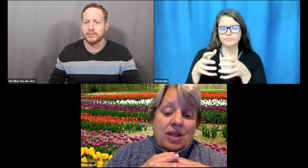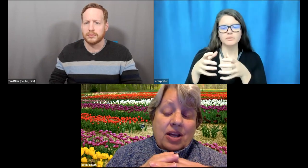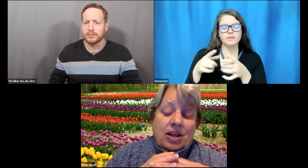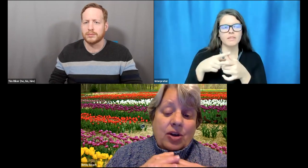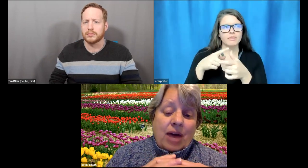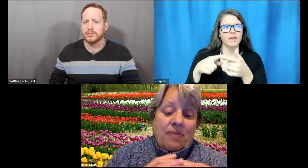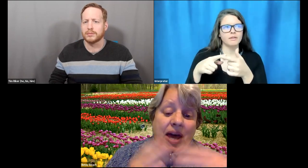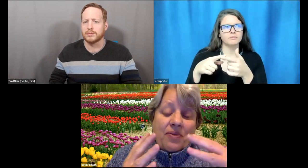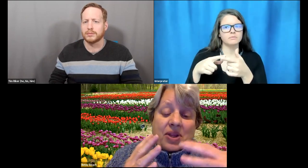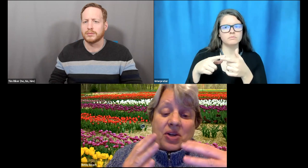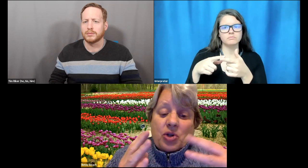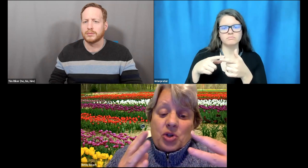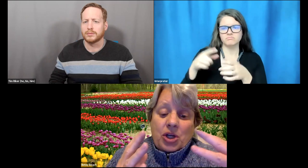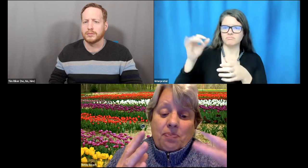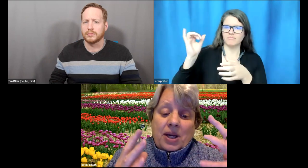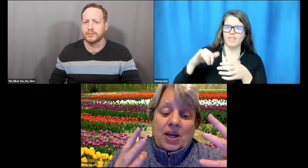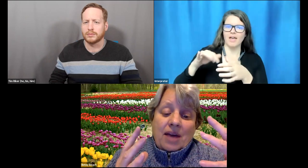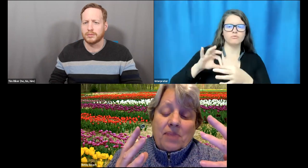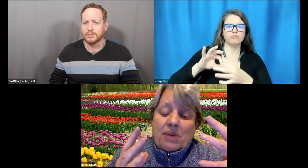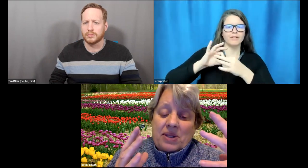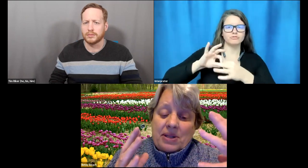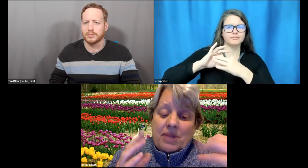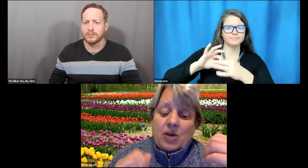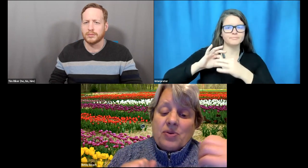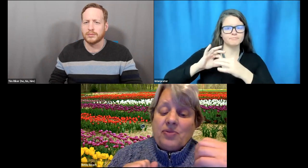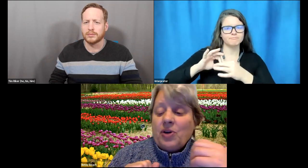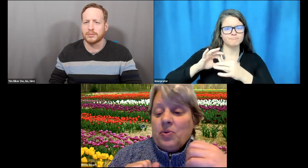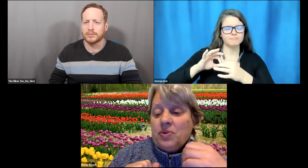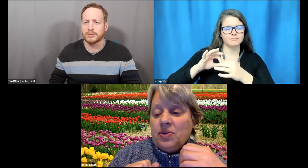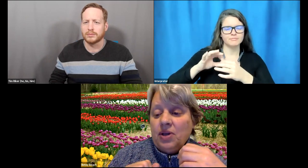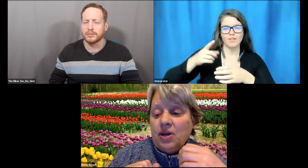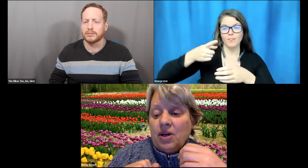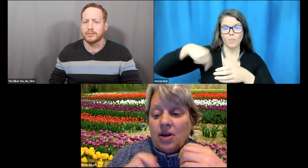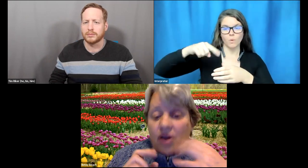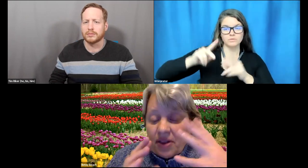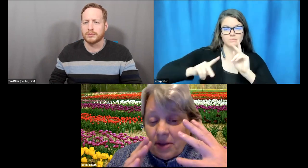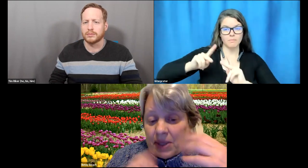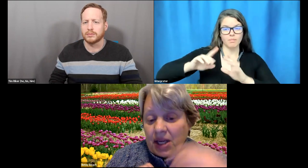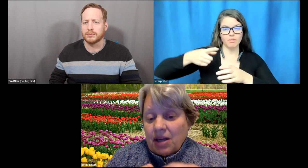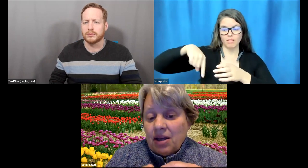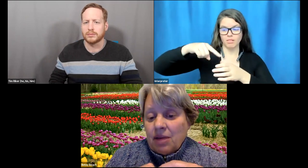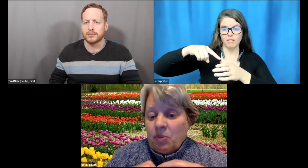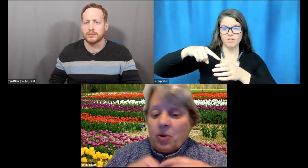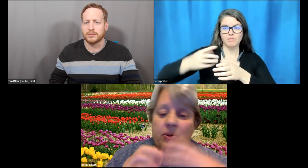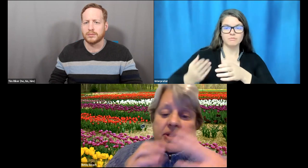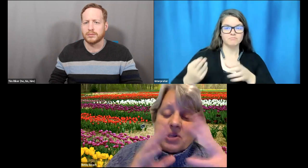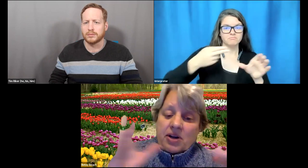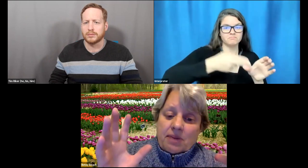you know, have that relationship and have maybe some of those folks on the committee before we start a committee